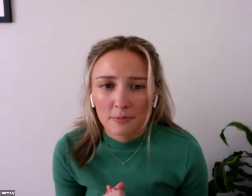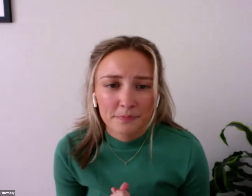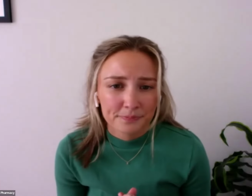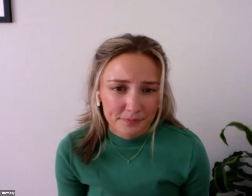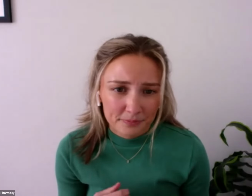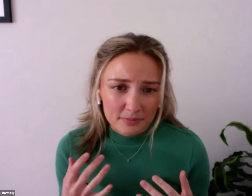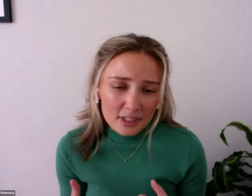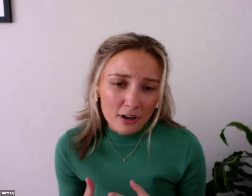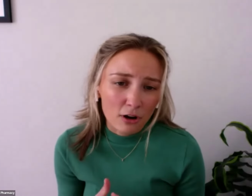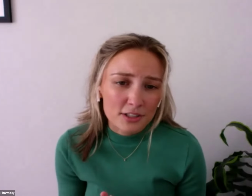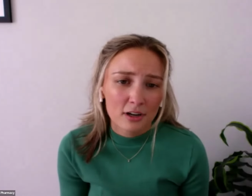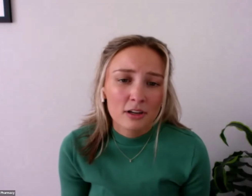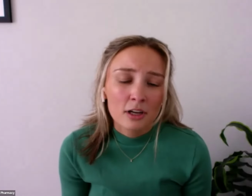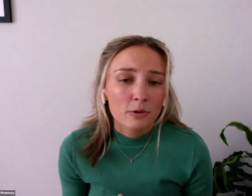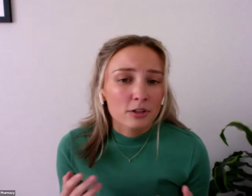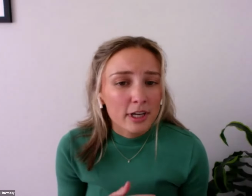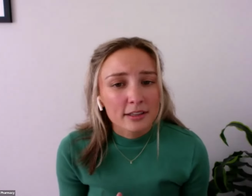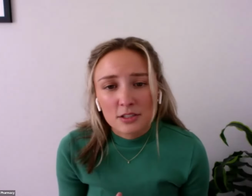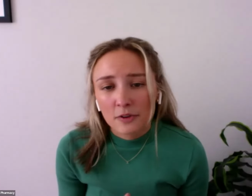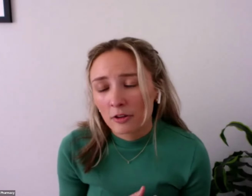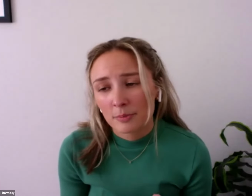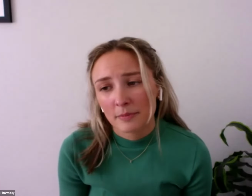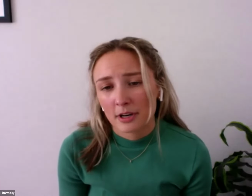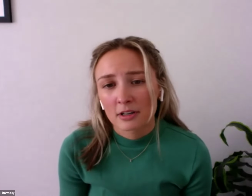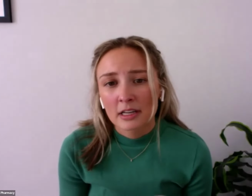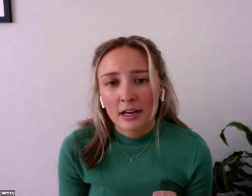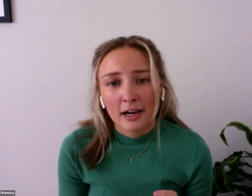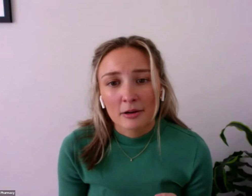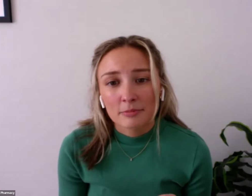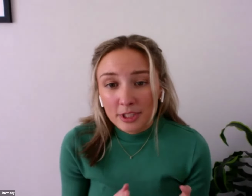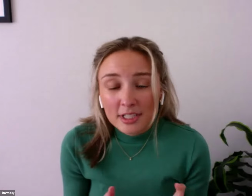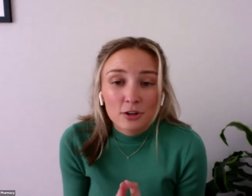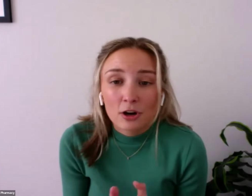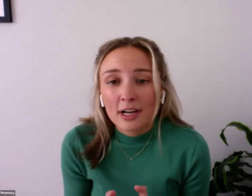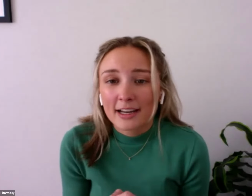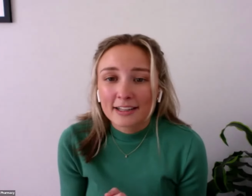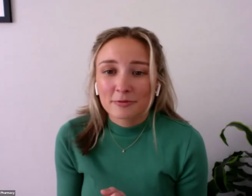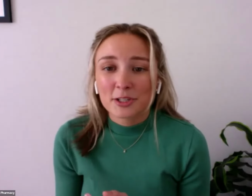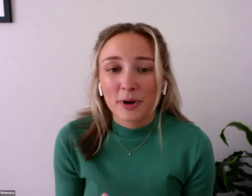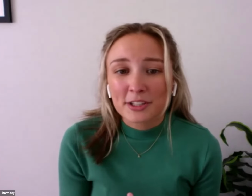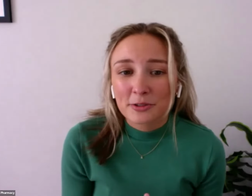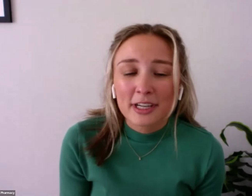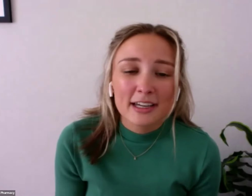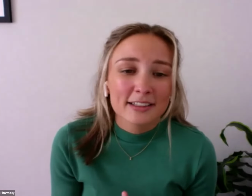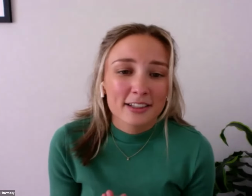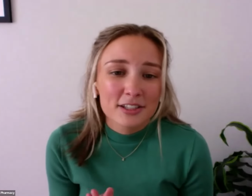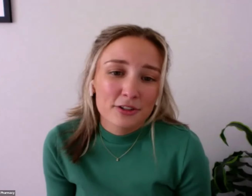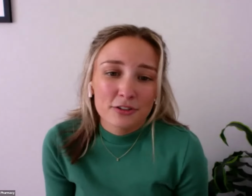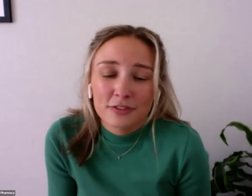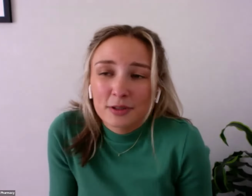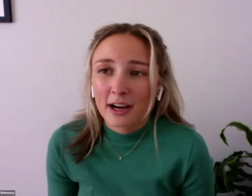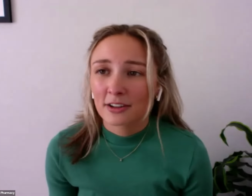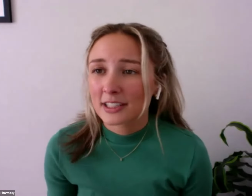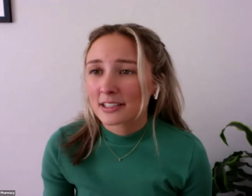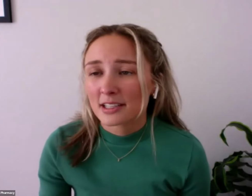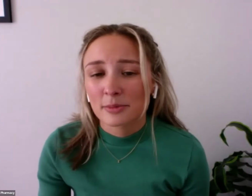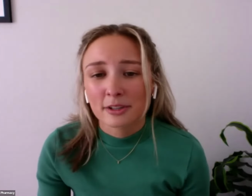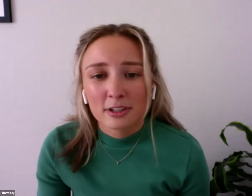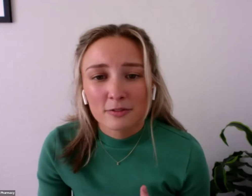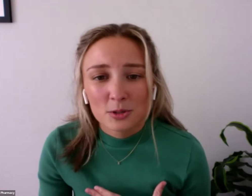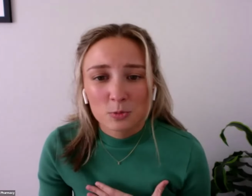us a call. Also, when you get this follow-up email, please go ahead and respond to it and let us know your feedback